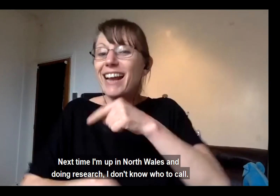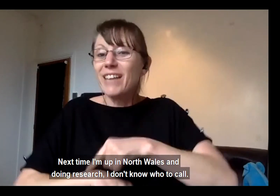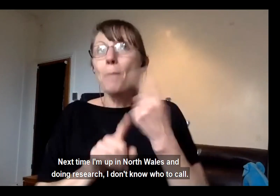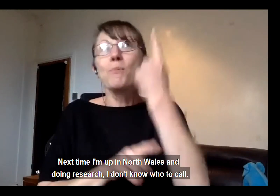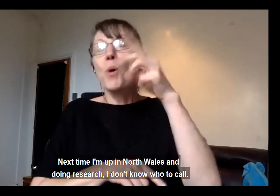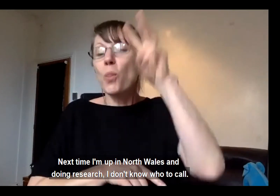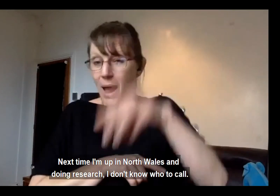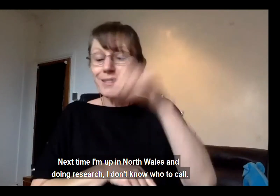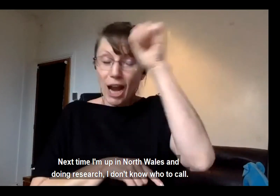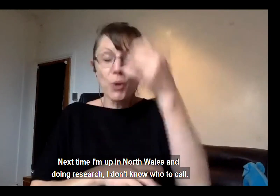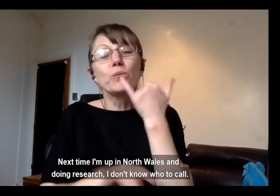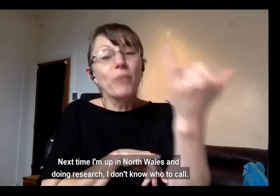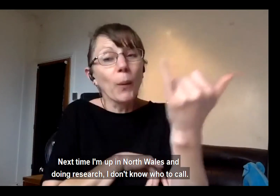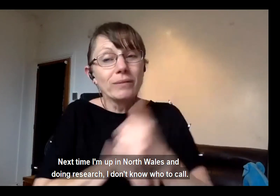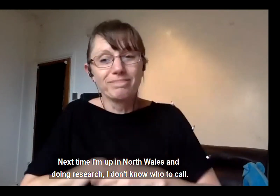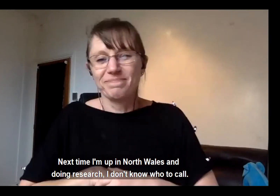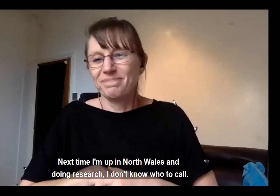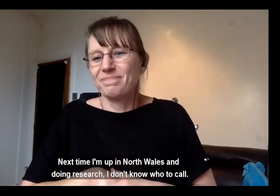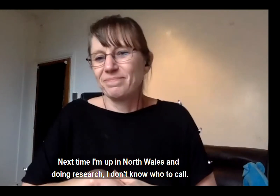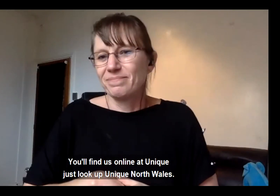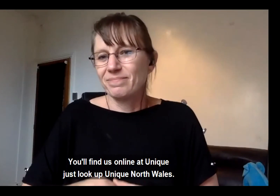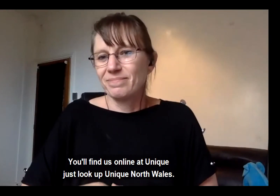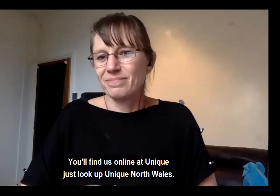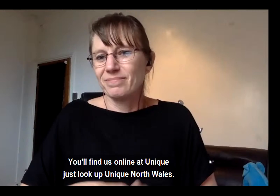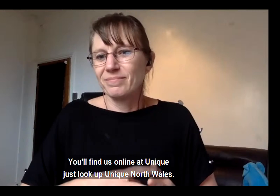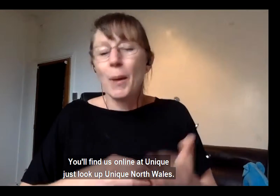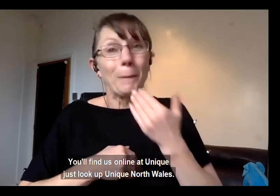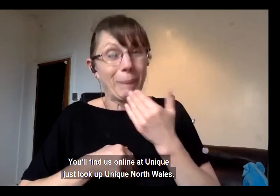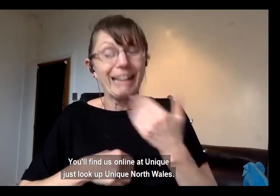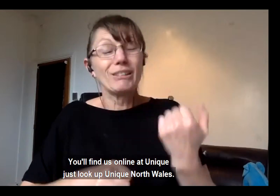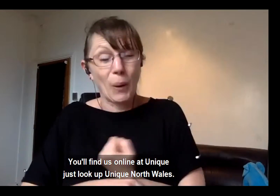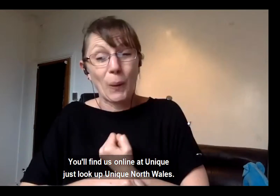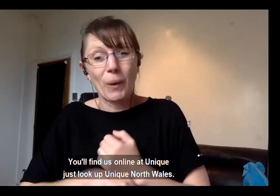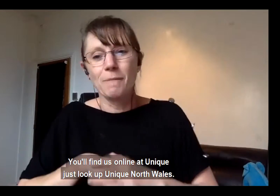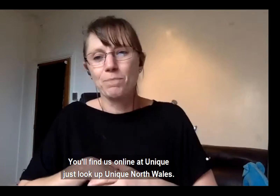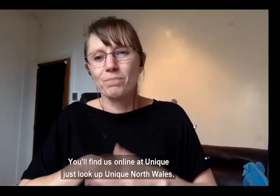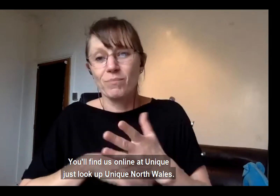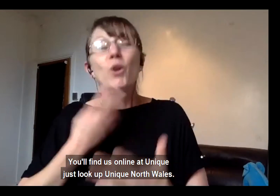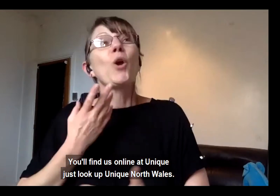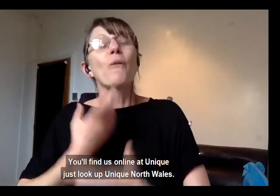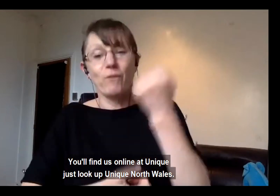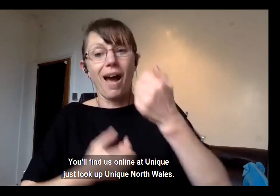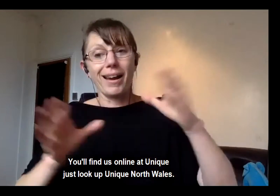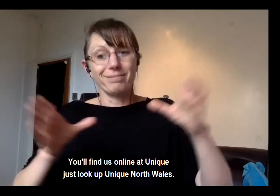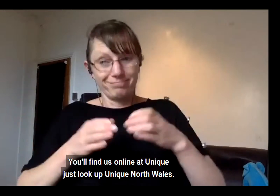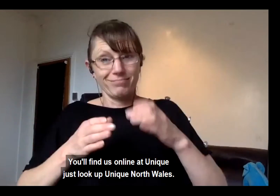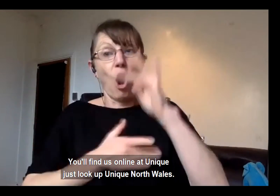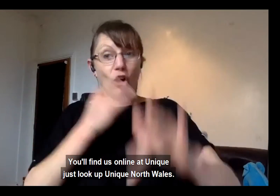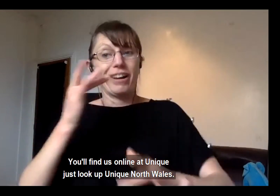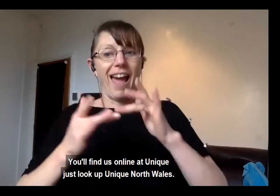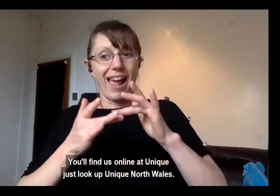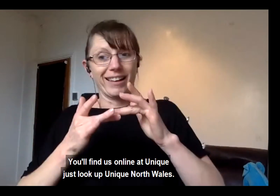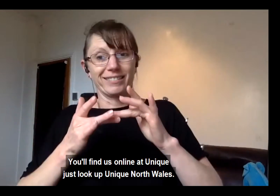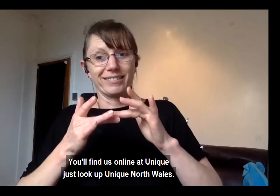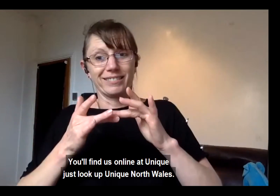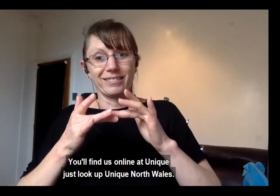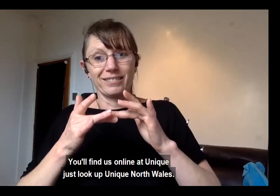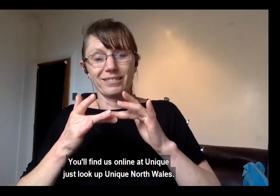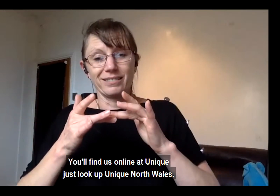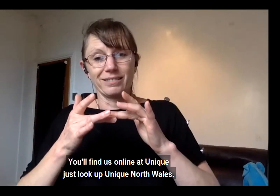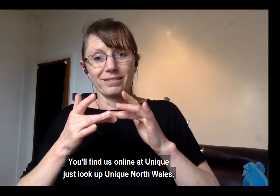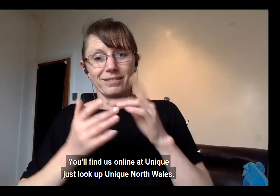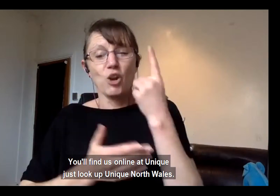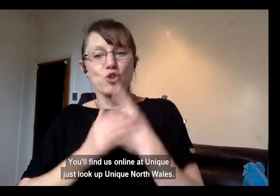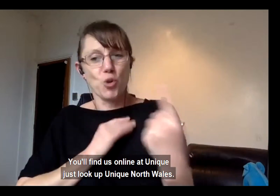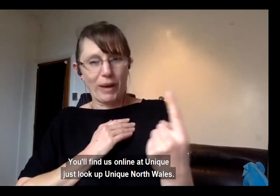know who to call on. Please do. You'll find us online at